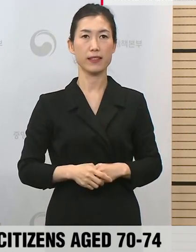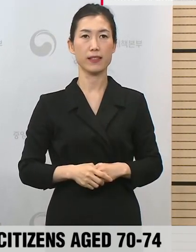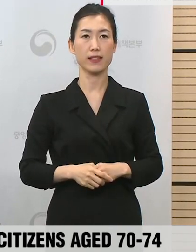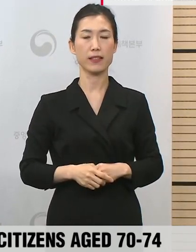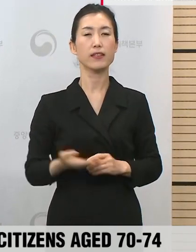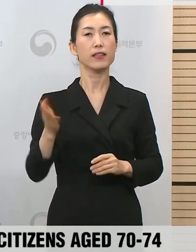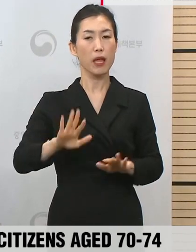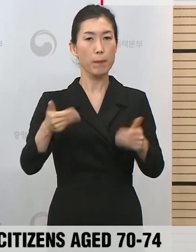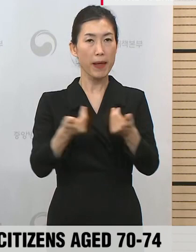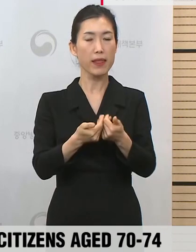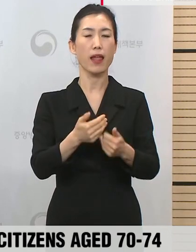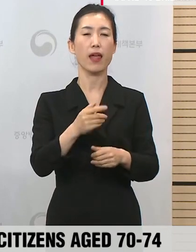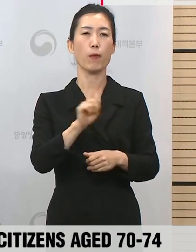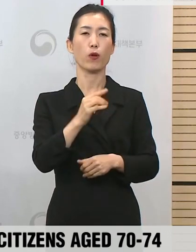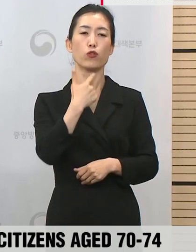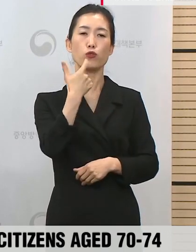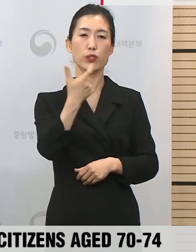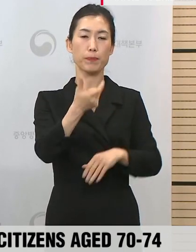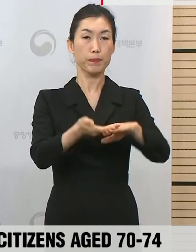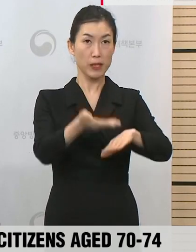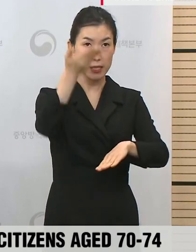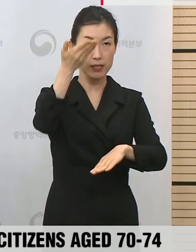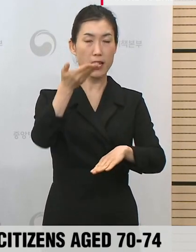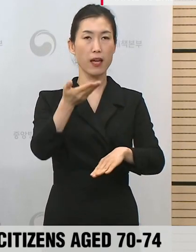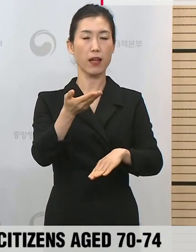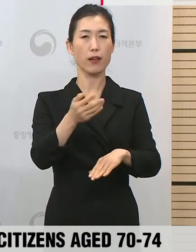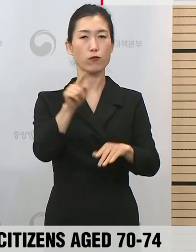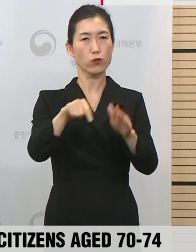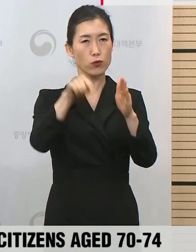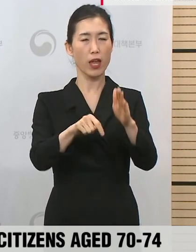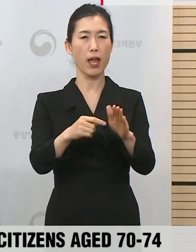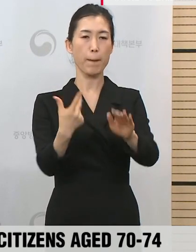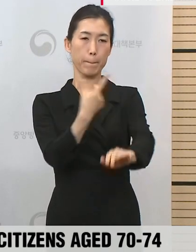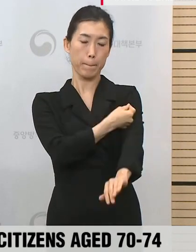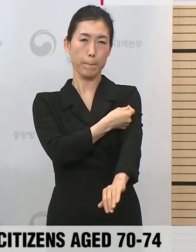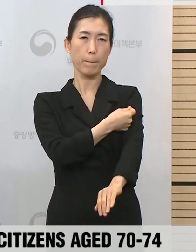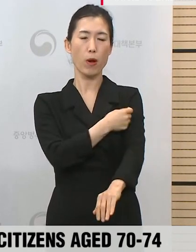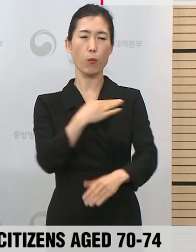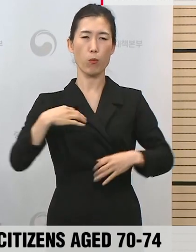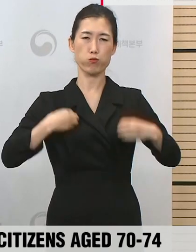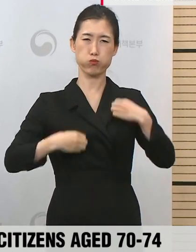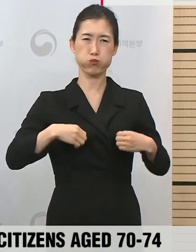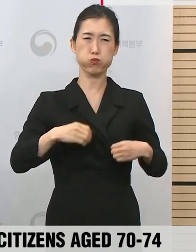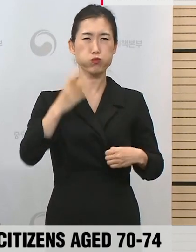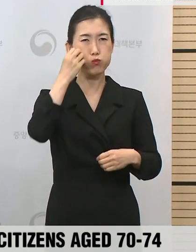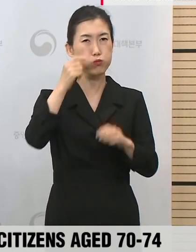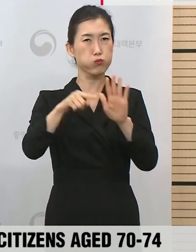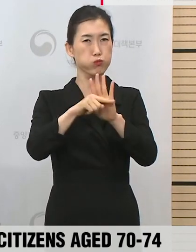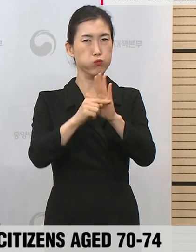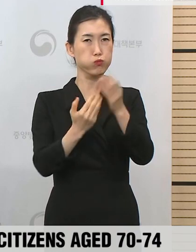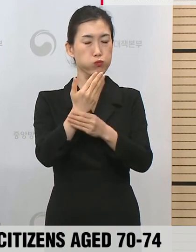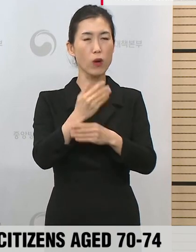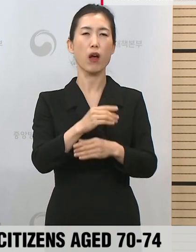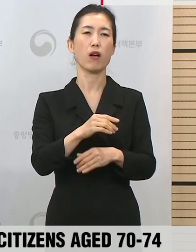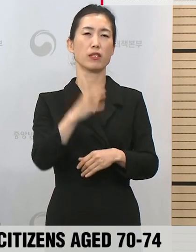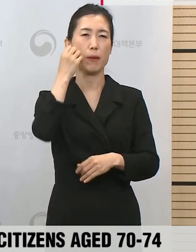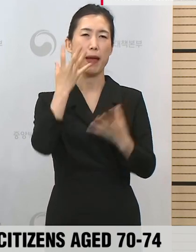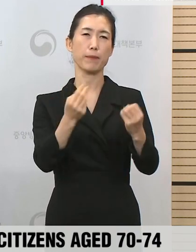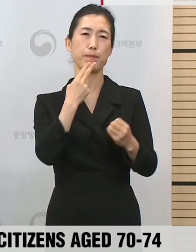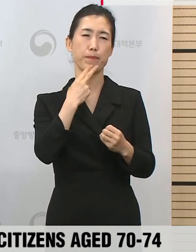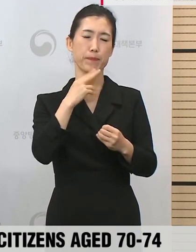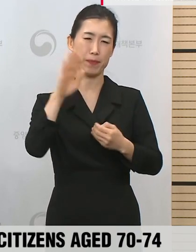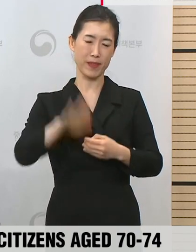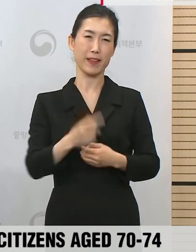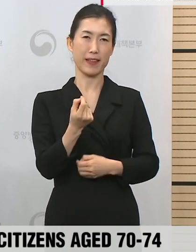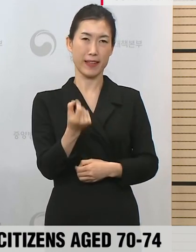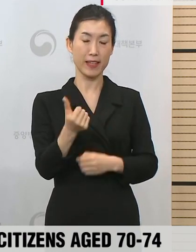than this. On the other hand, as for the people who are over the age of 60, we see that the adverse responses